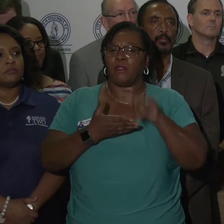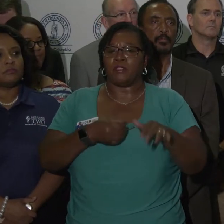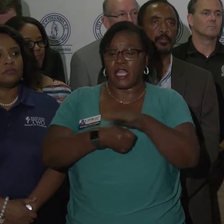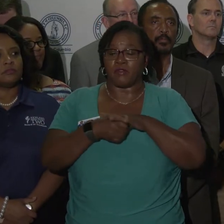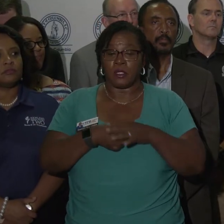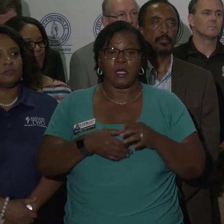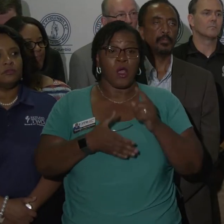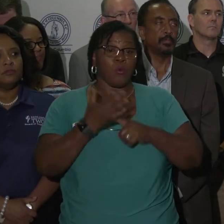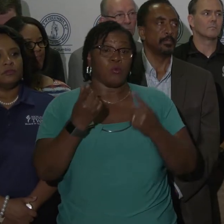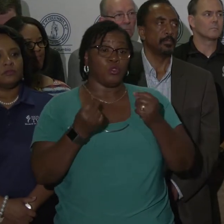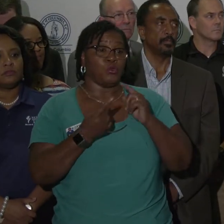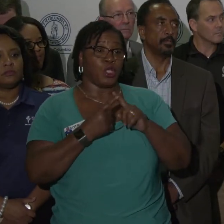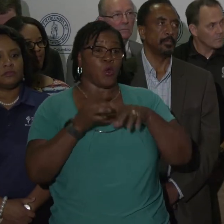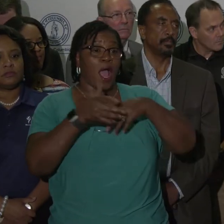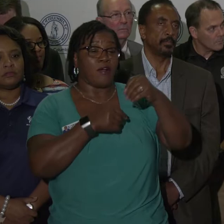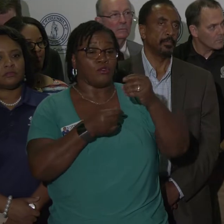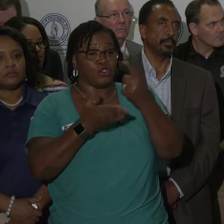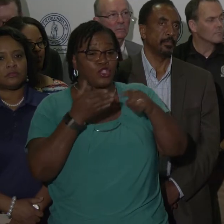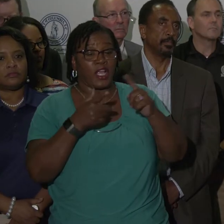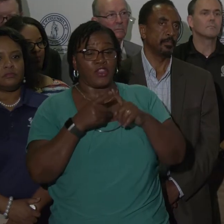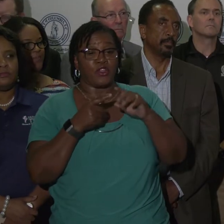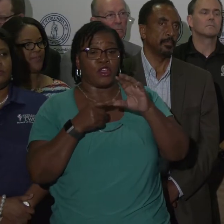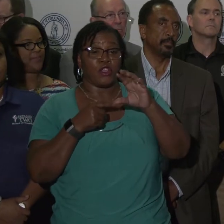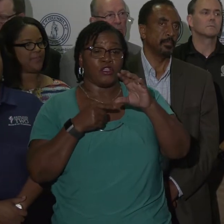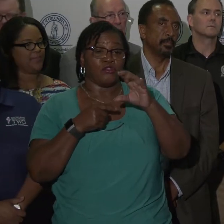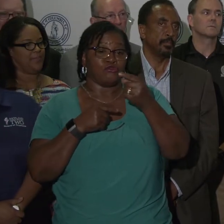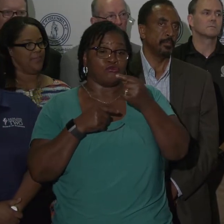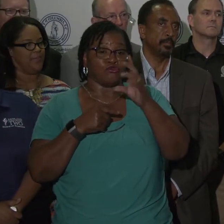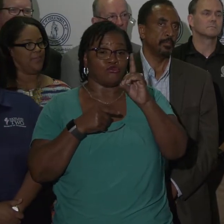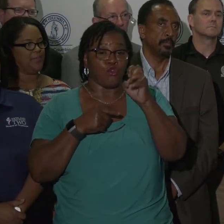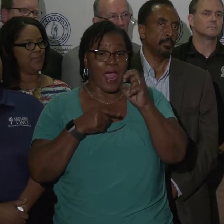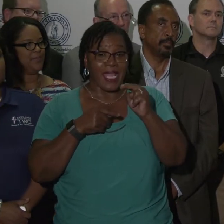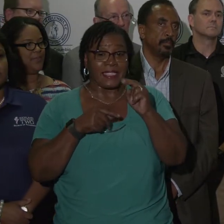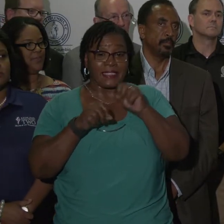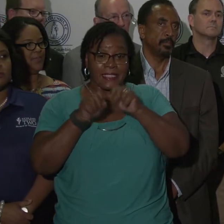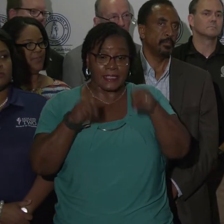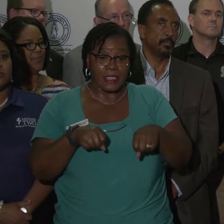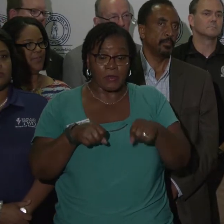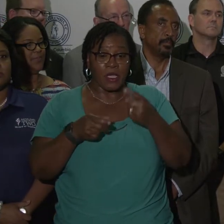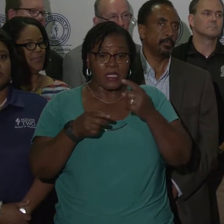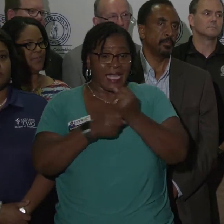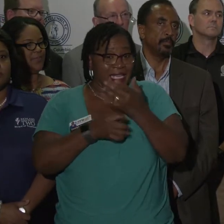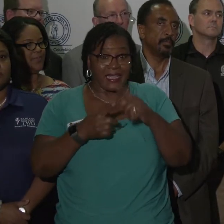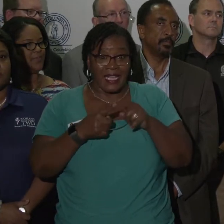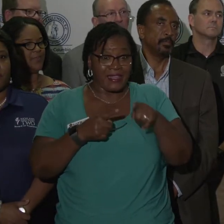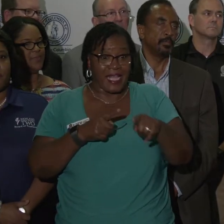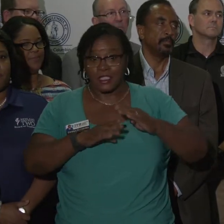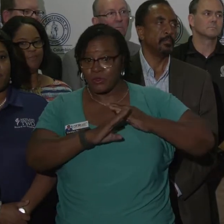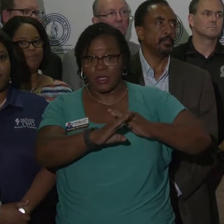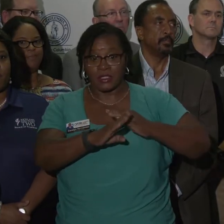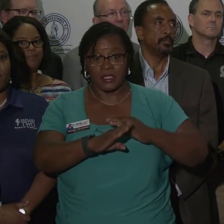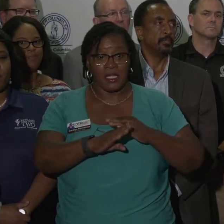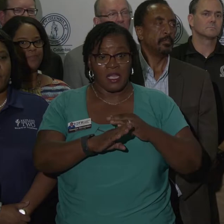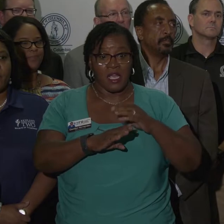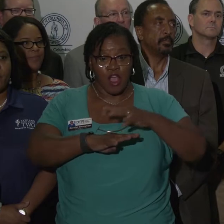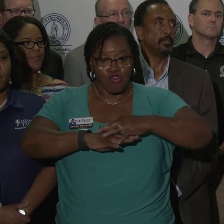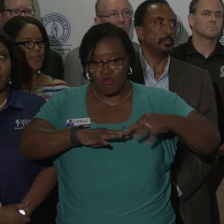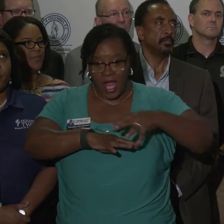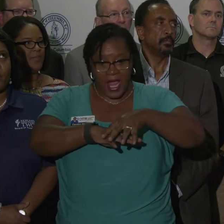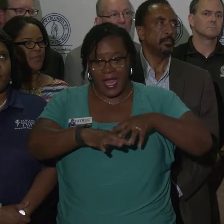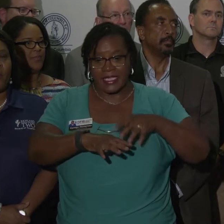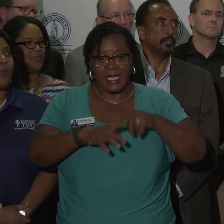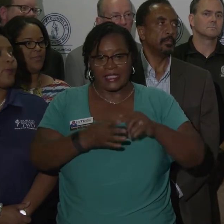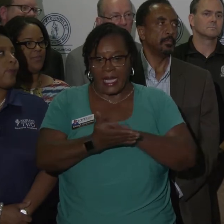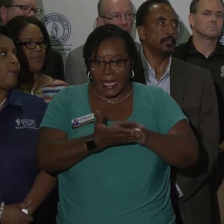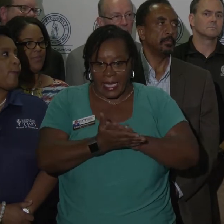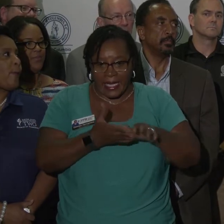What we do is we go out and check the storm drainage system. We pull the grates. We make sure that anything that's obstructing a grate is cleaned out.